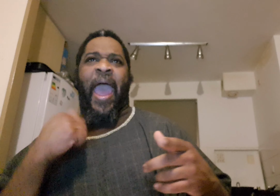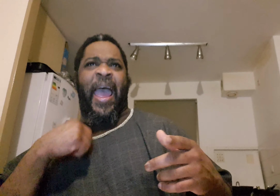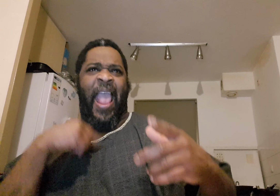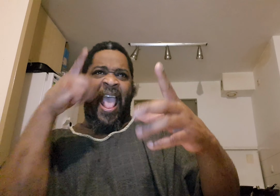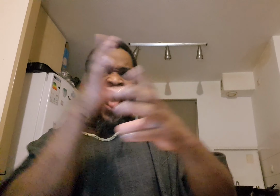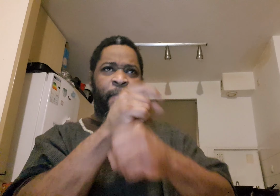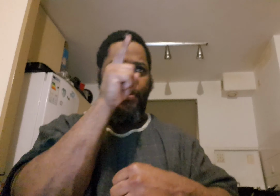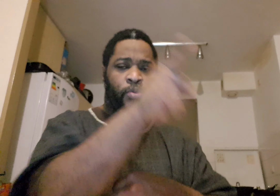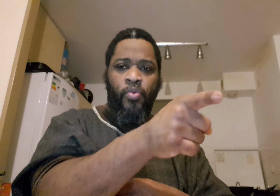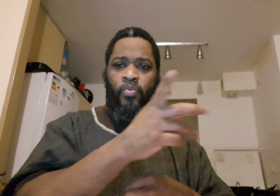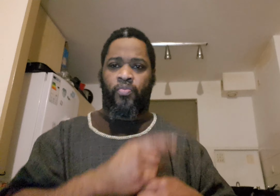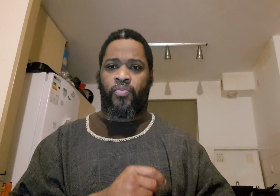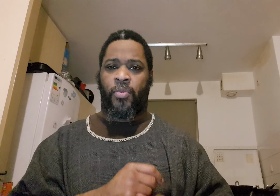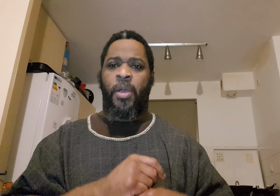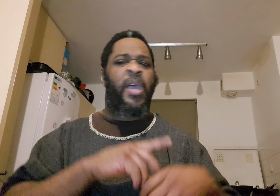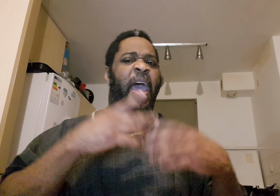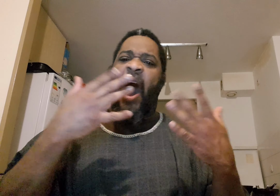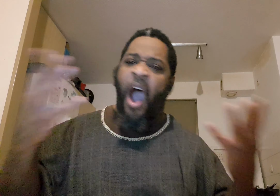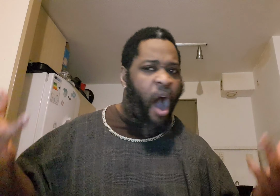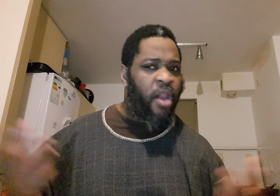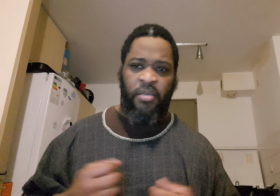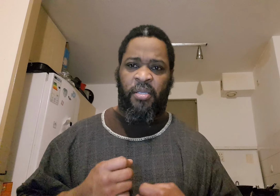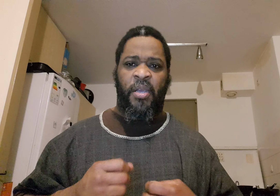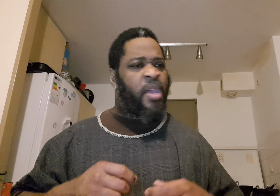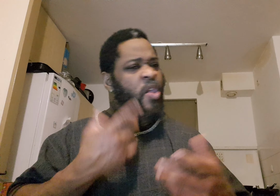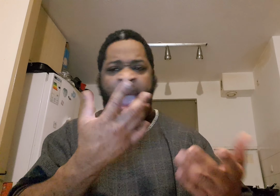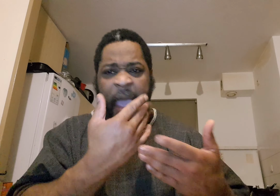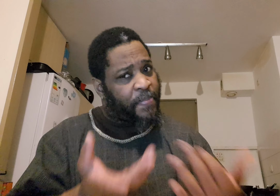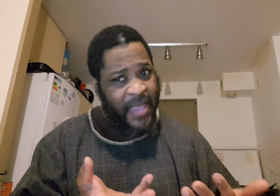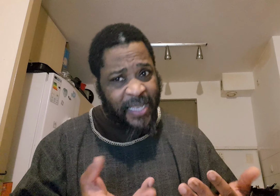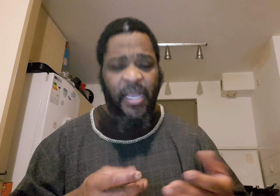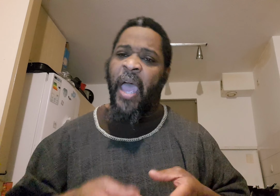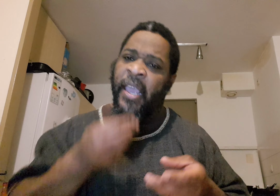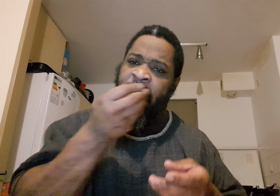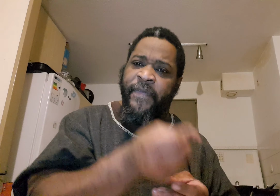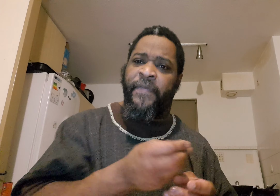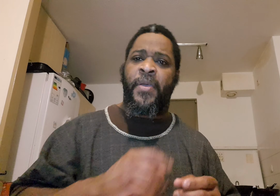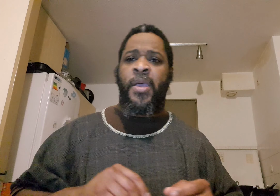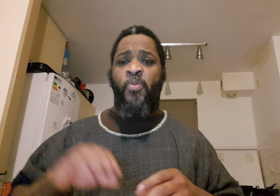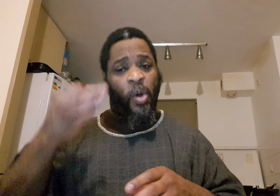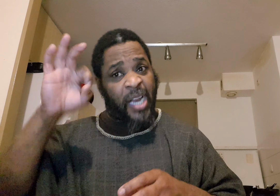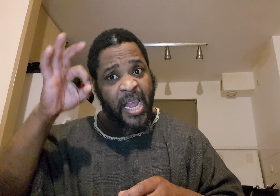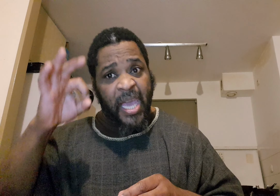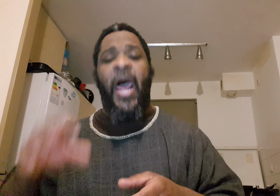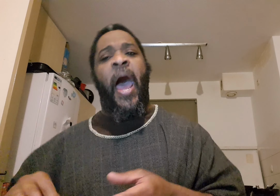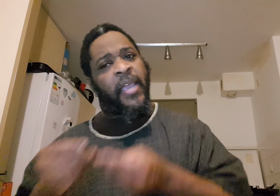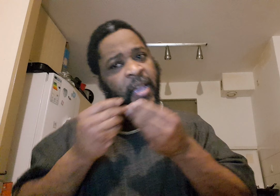I'll help you. All this help needs. I give water in, I